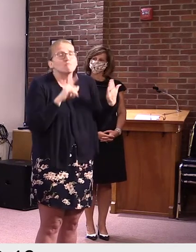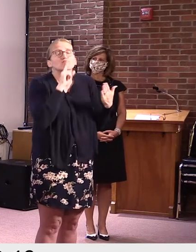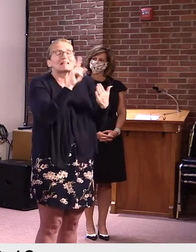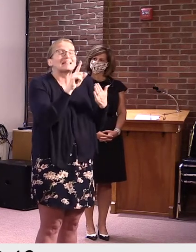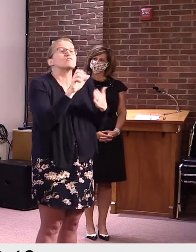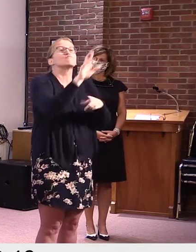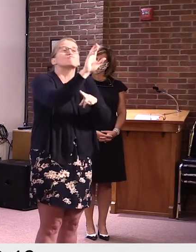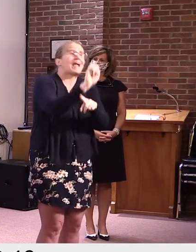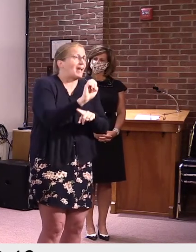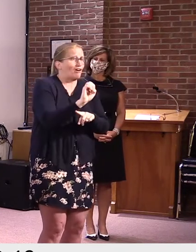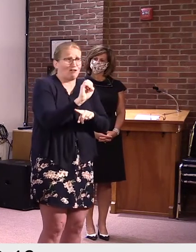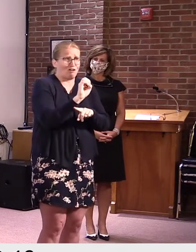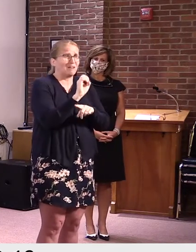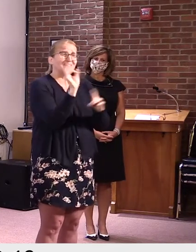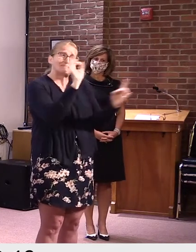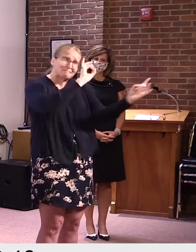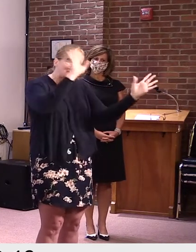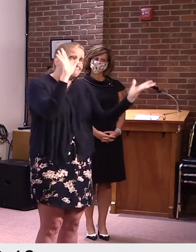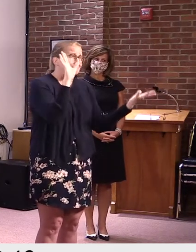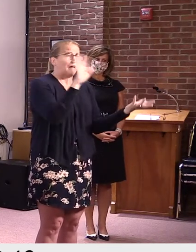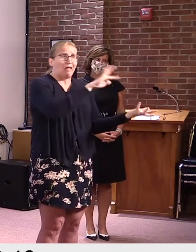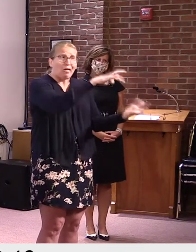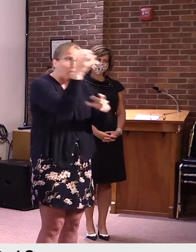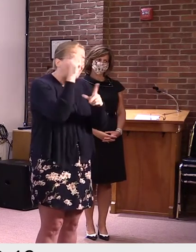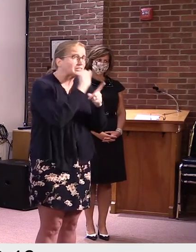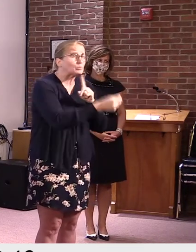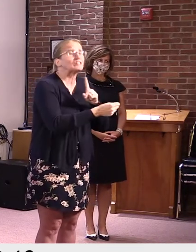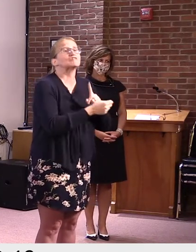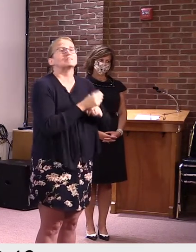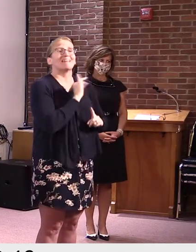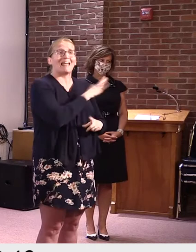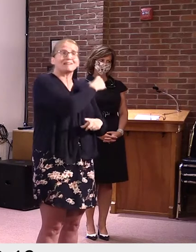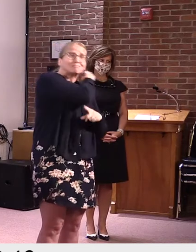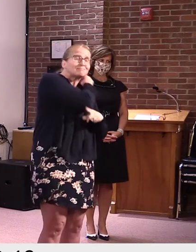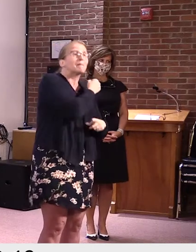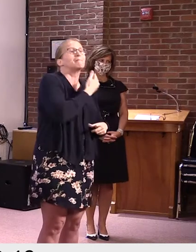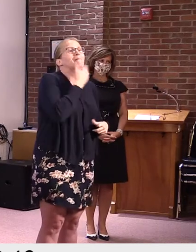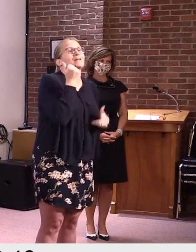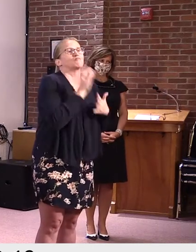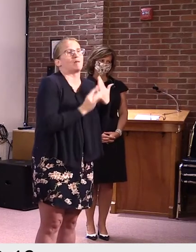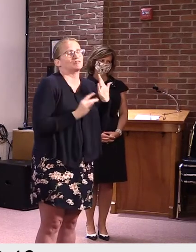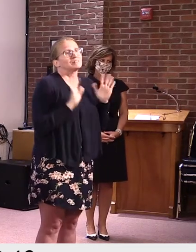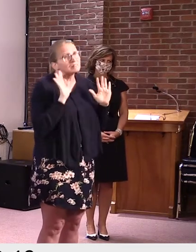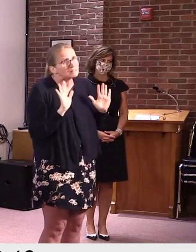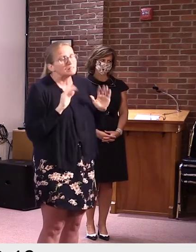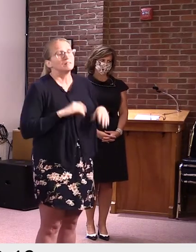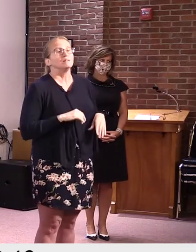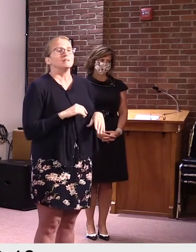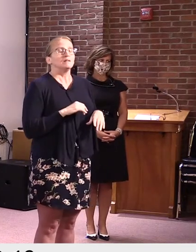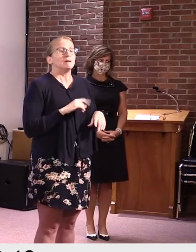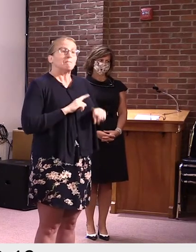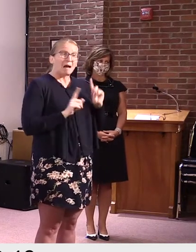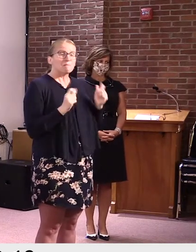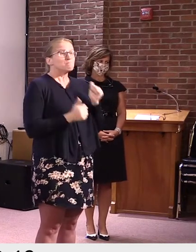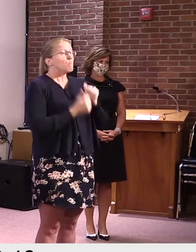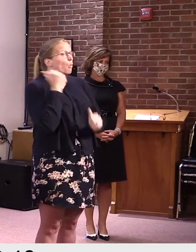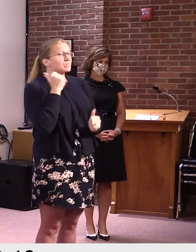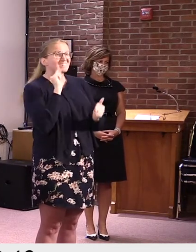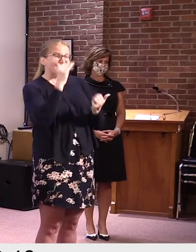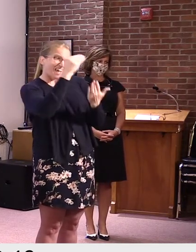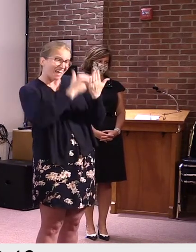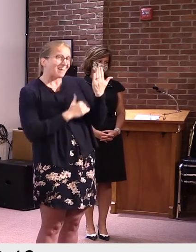very rare, but the bulk of the rest of the bill and the components are either already things that are in